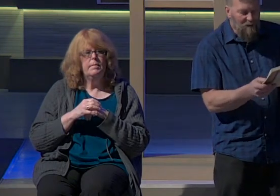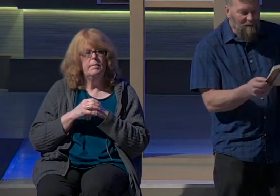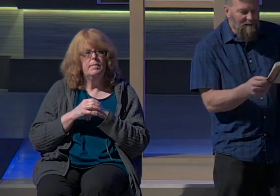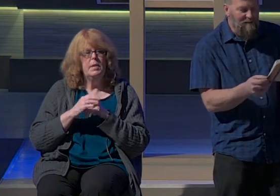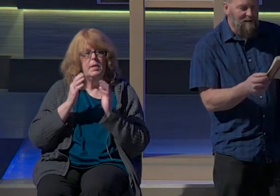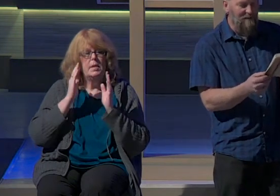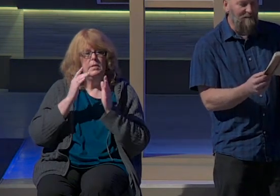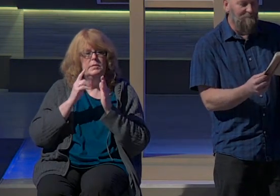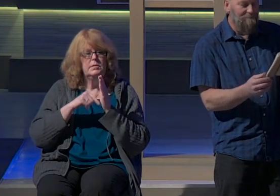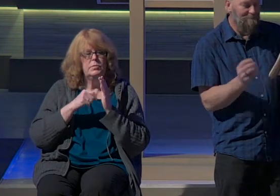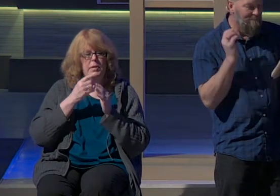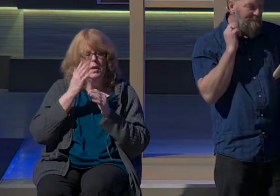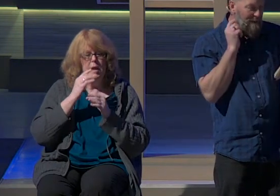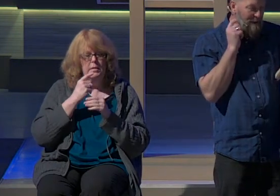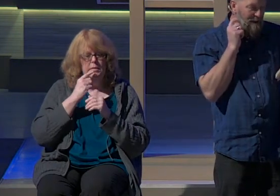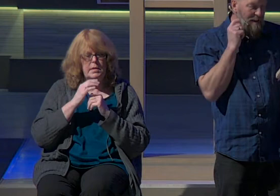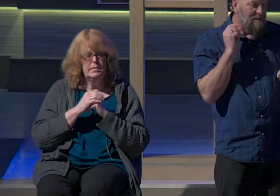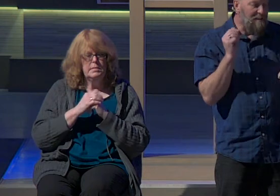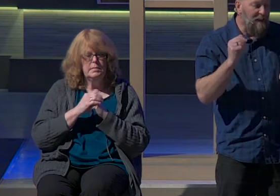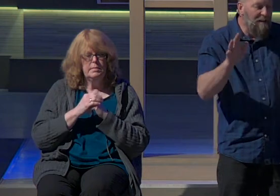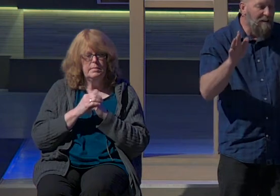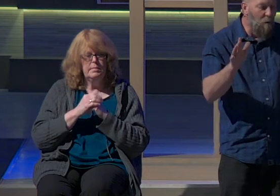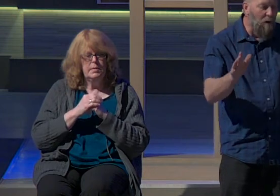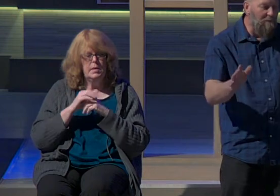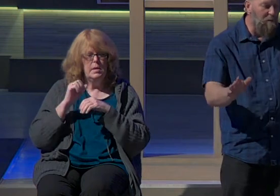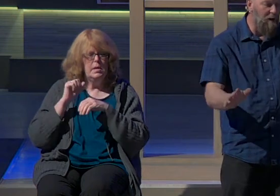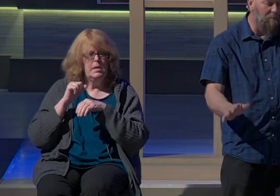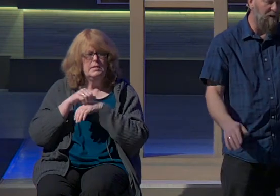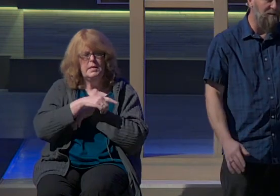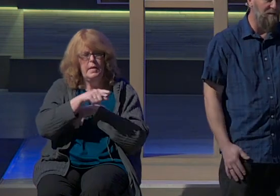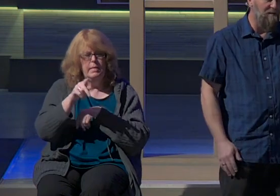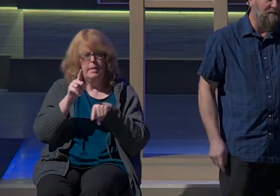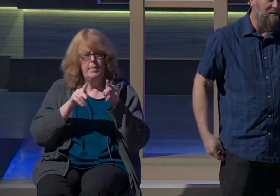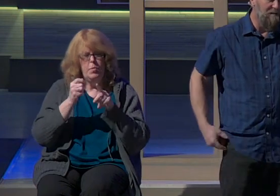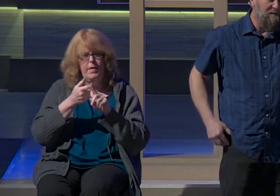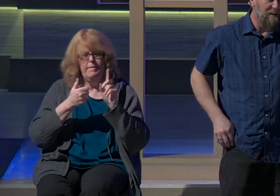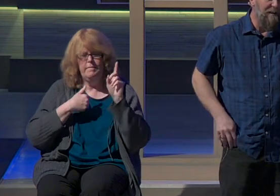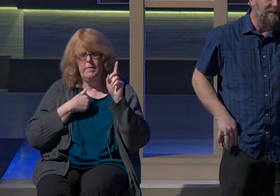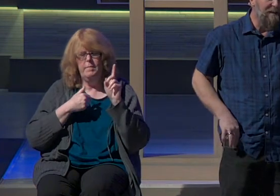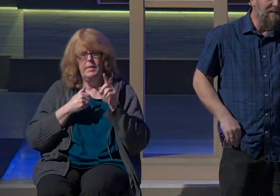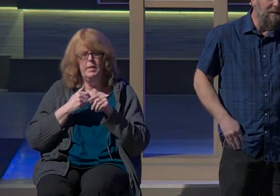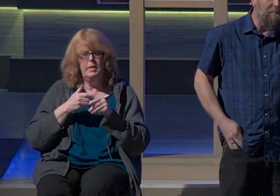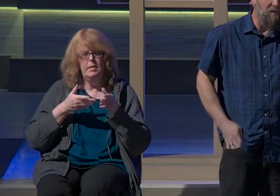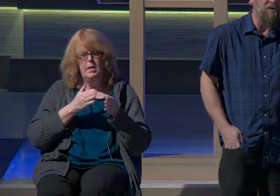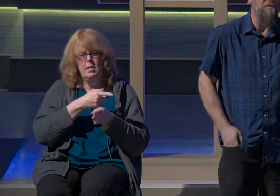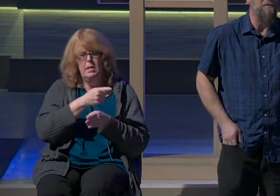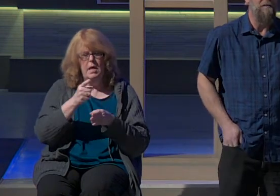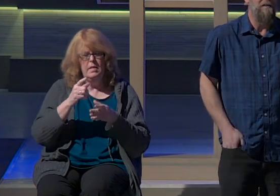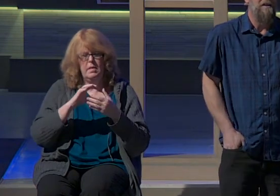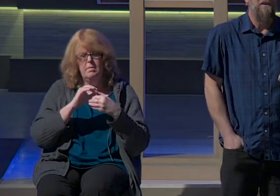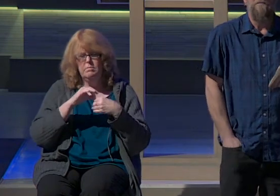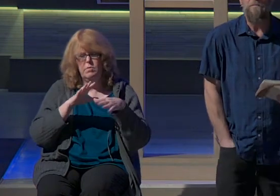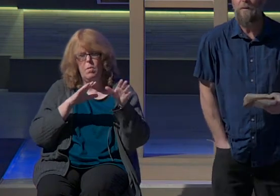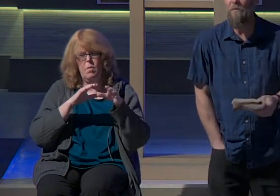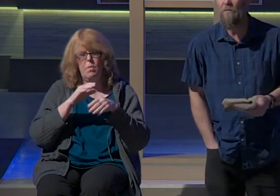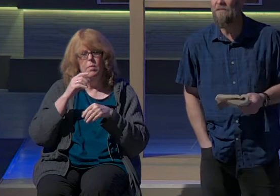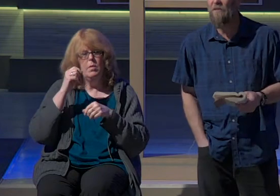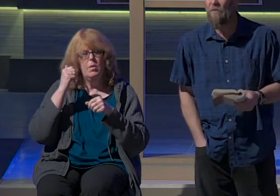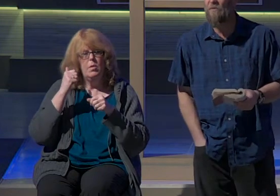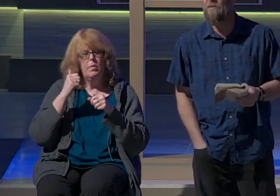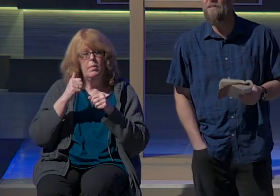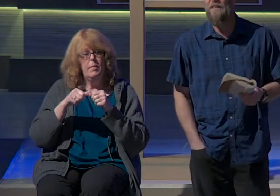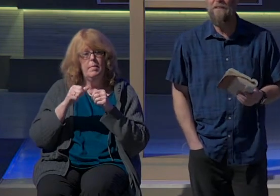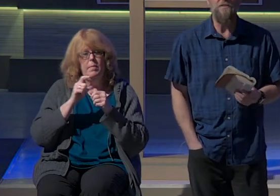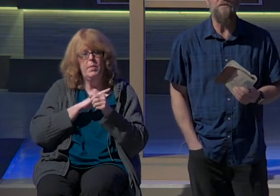Listen to what God says. Send them away from my presence and let them go. Remember what